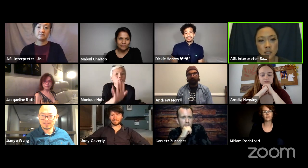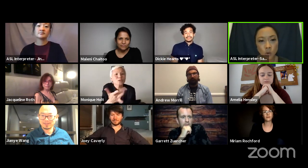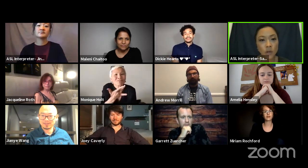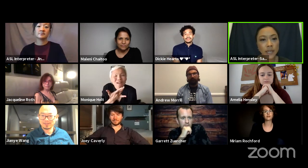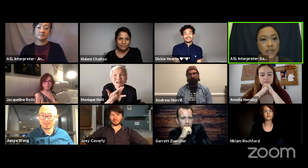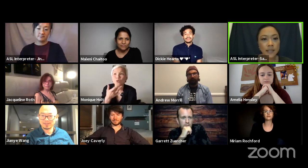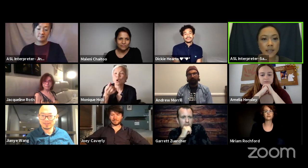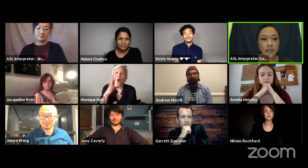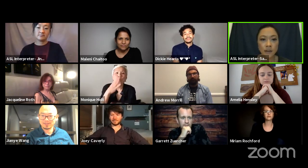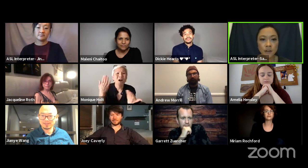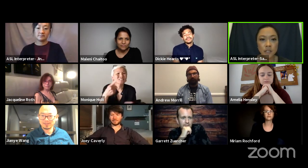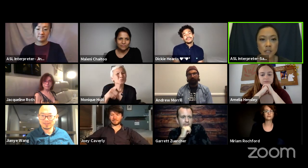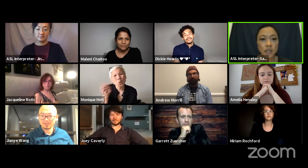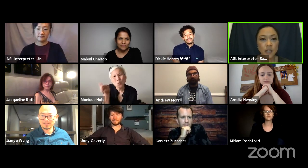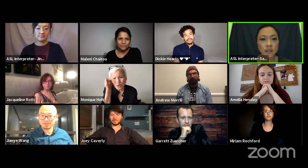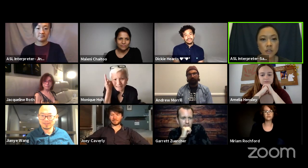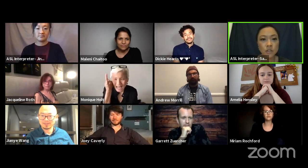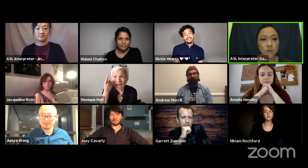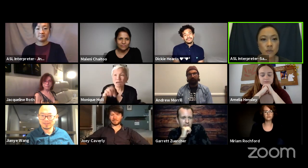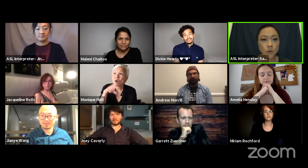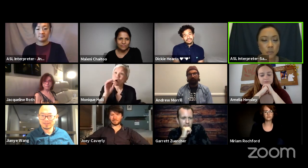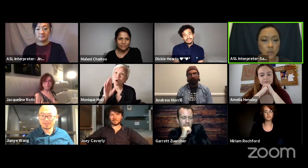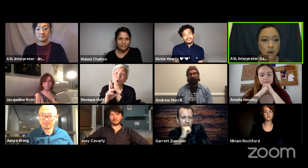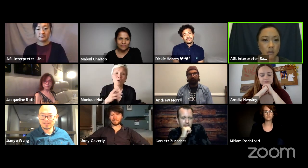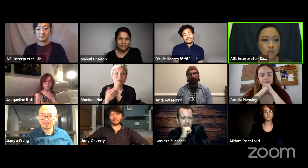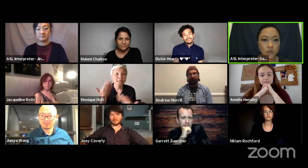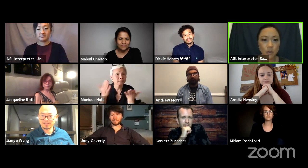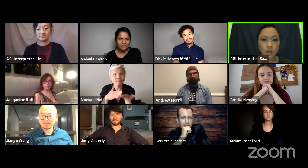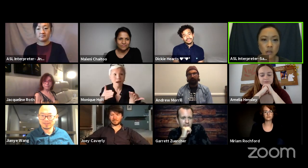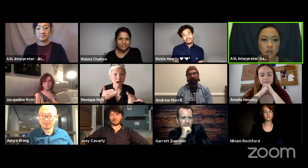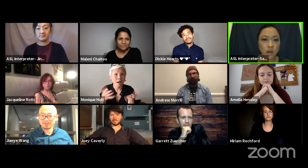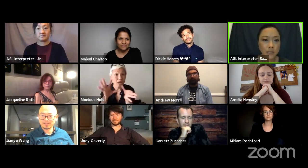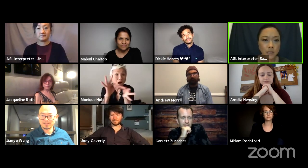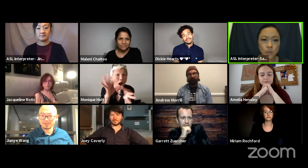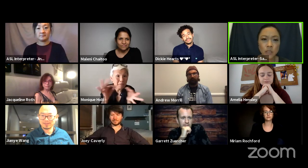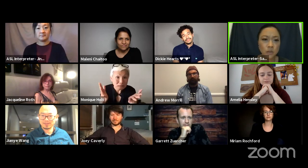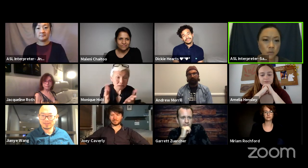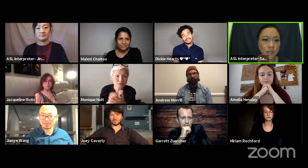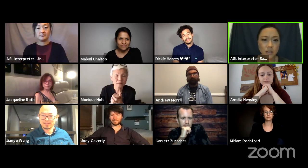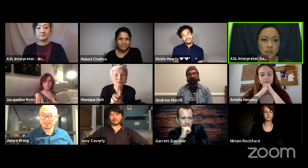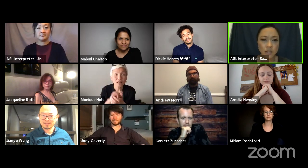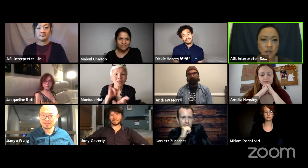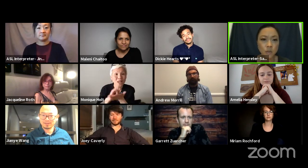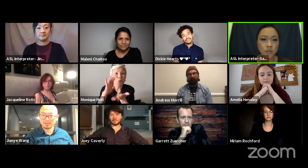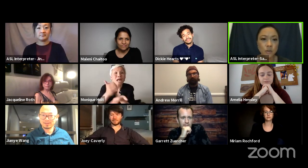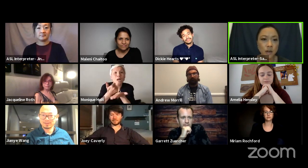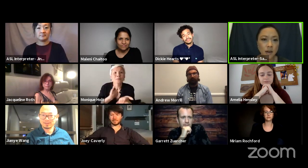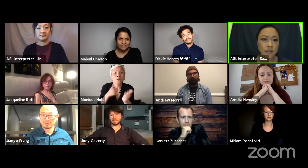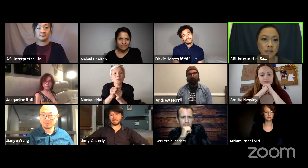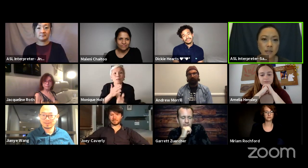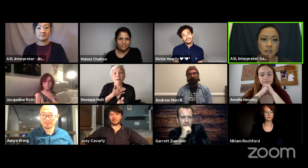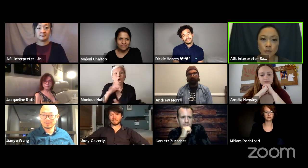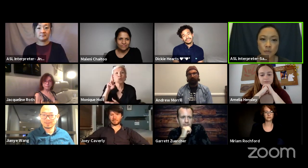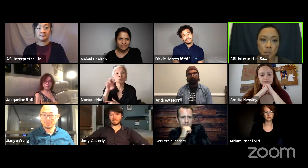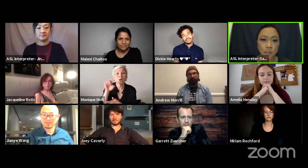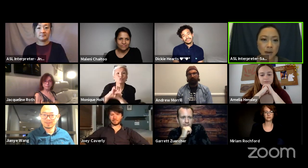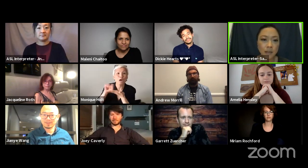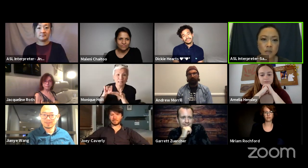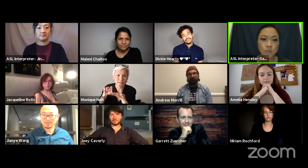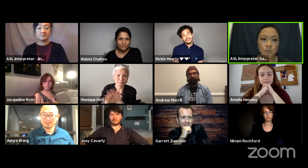Corey at IRT, and she will forward me all of your comments. I really do want to understand what you got, your feedback. It's really going to